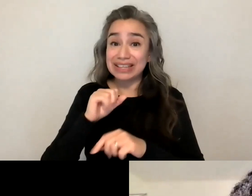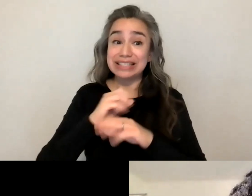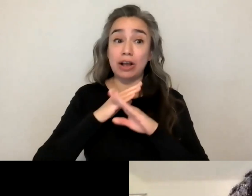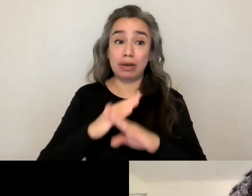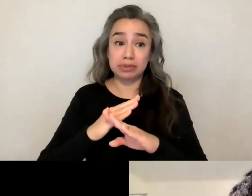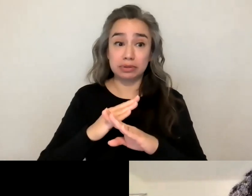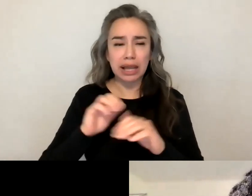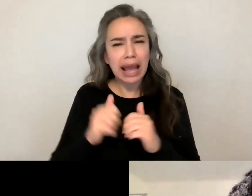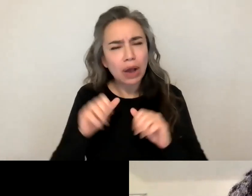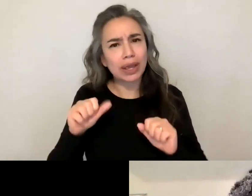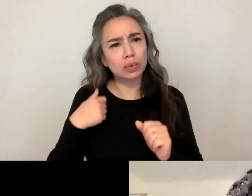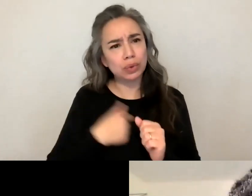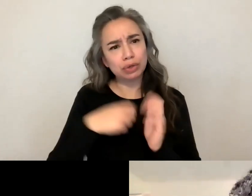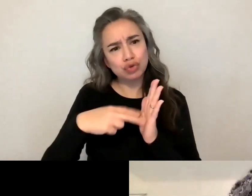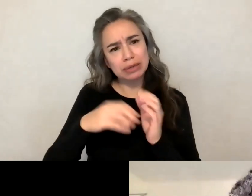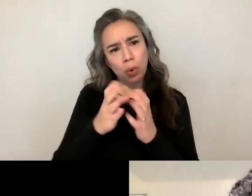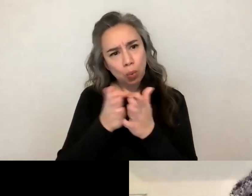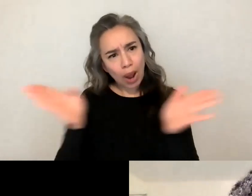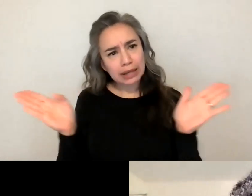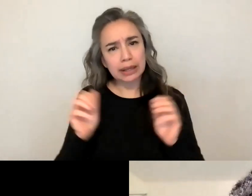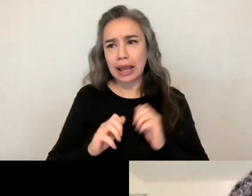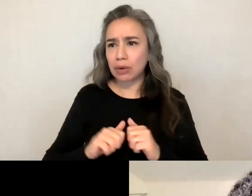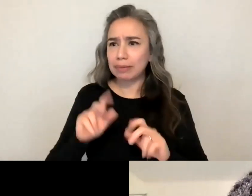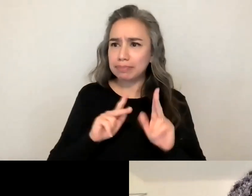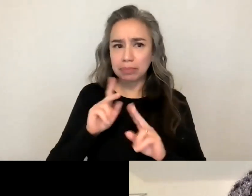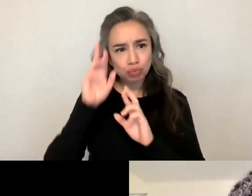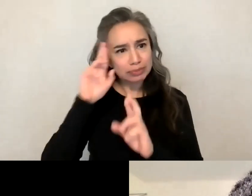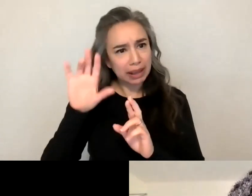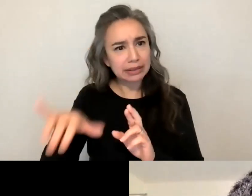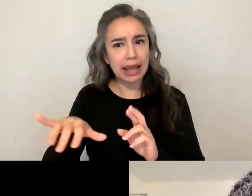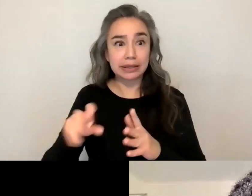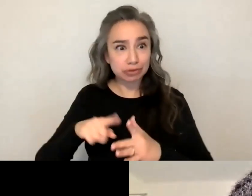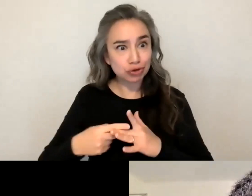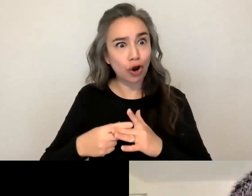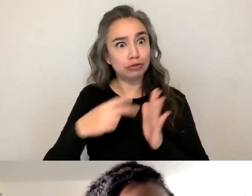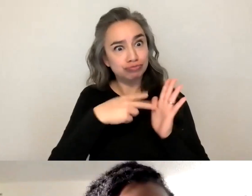and how can that be respected and taken up in the field as we're doing our work?